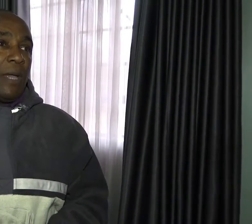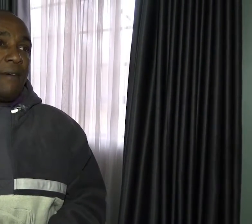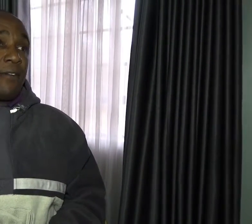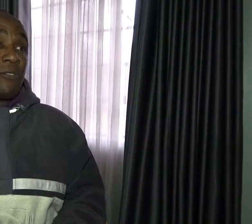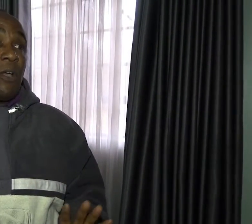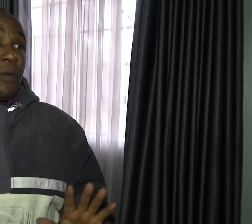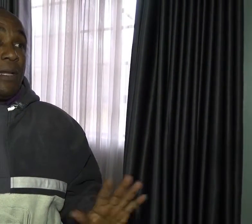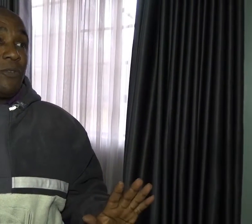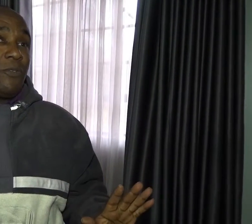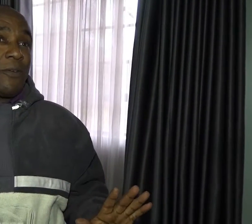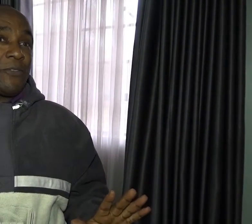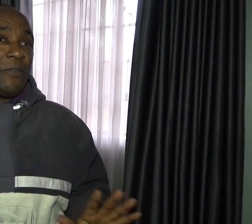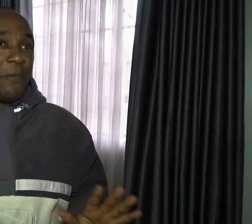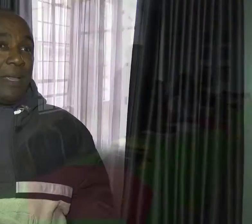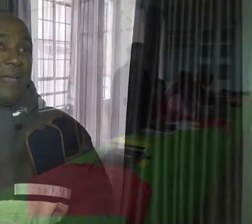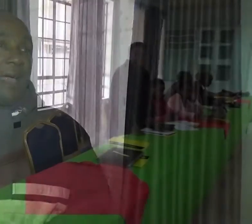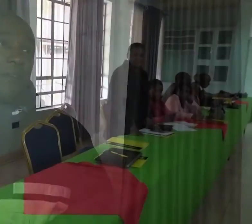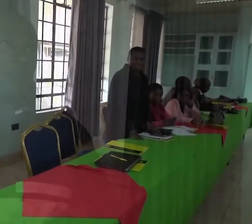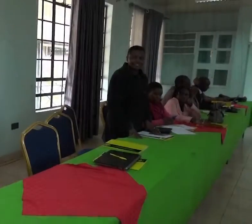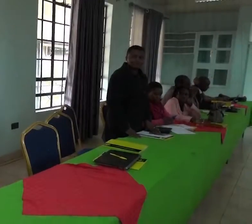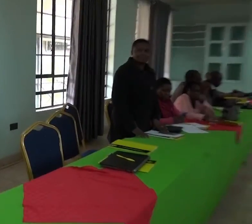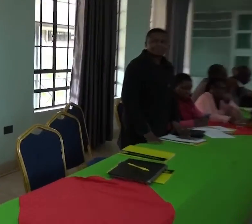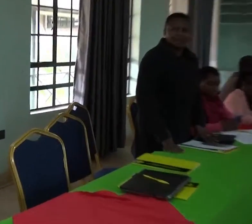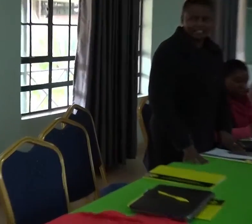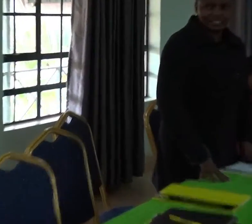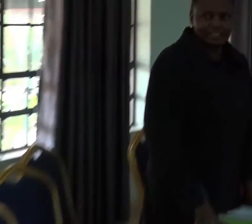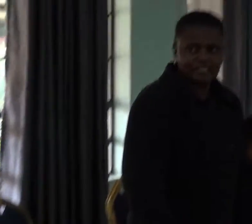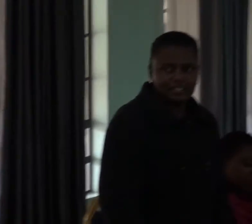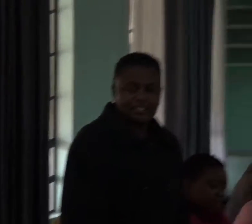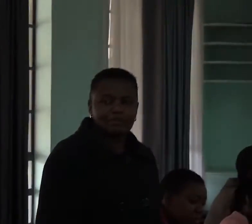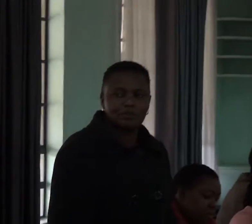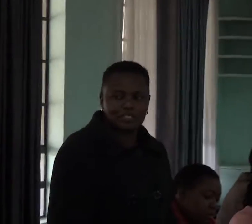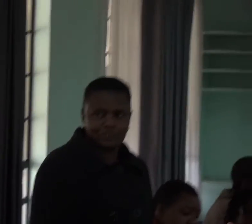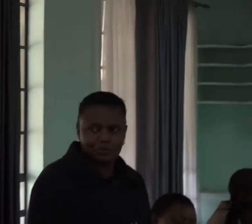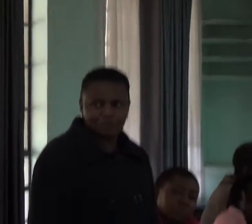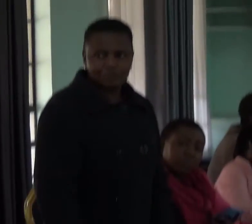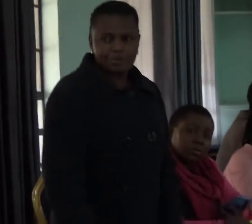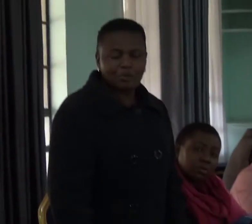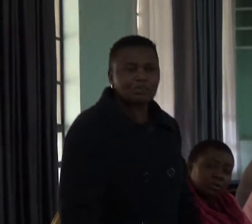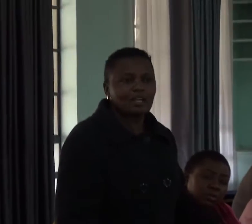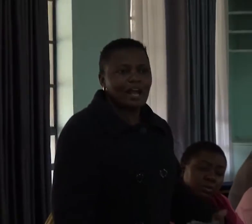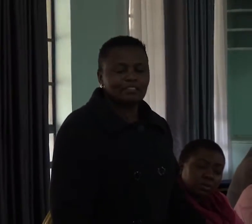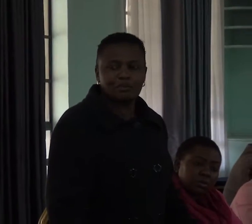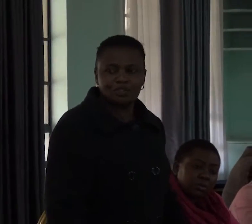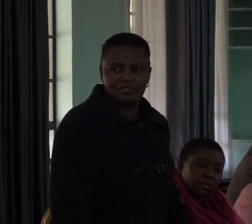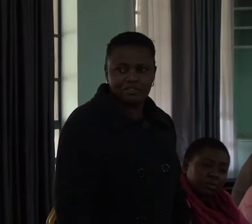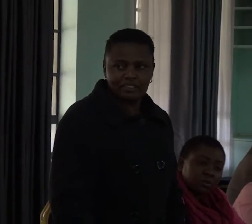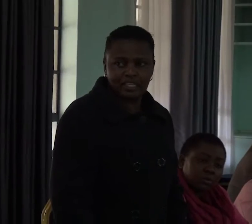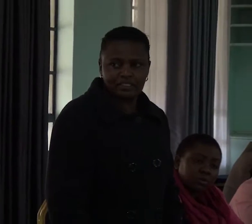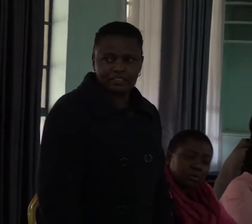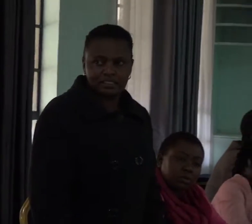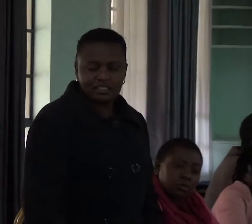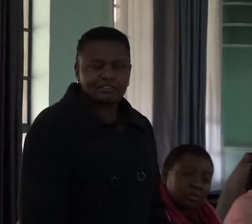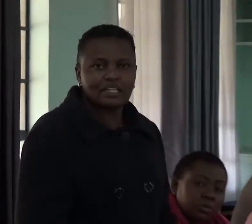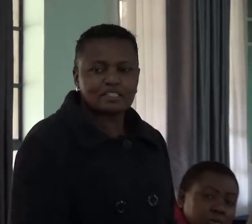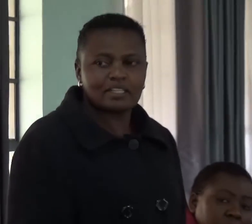need to do a lot of policy when it comes to even marking. Let's be looked into, because at the moment we are having even